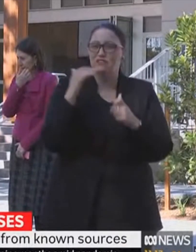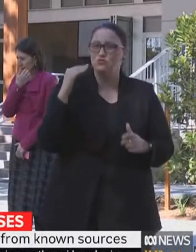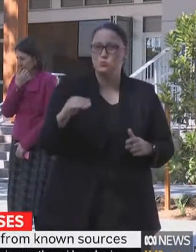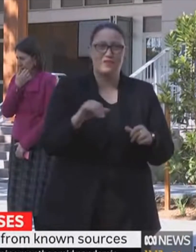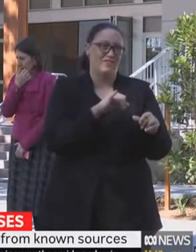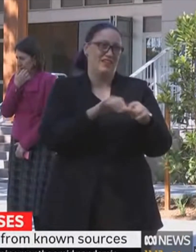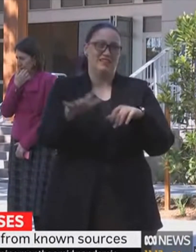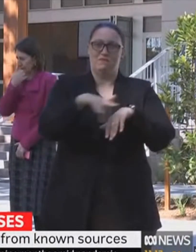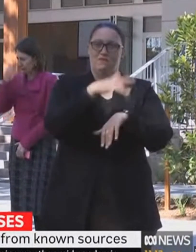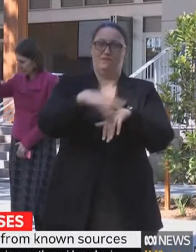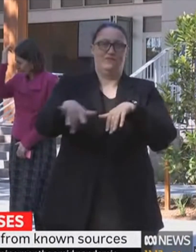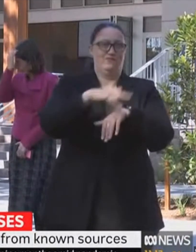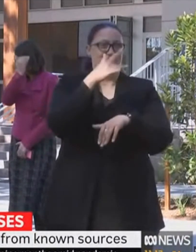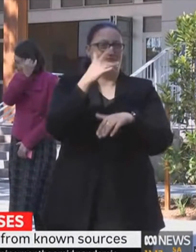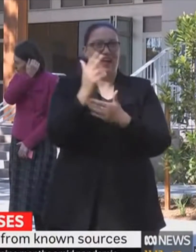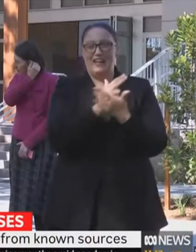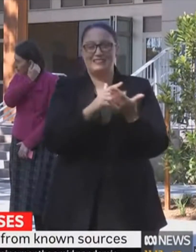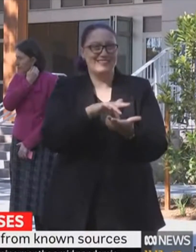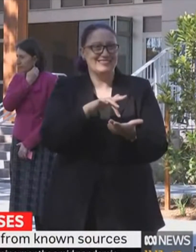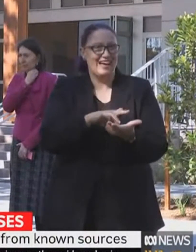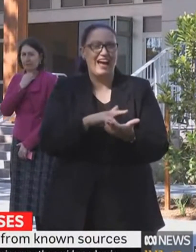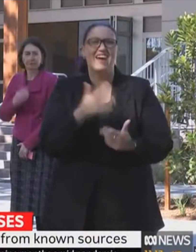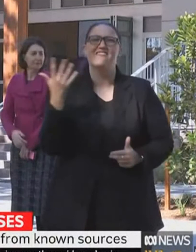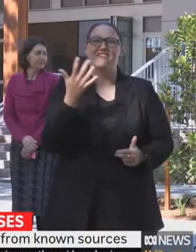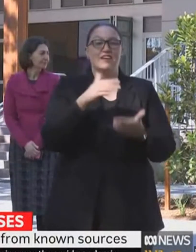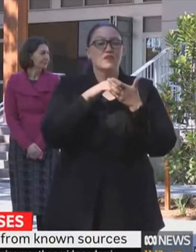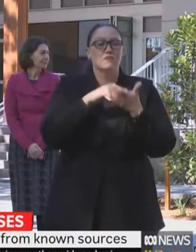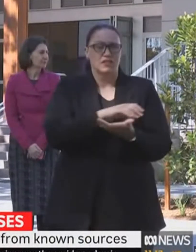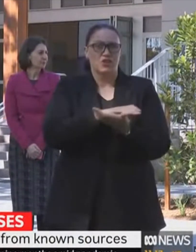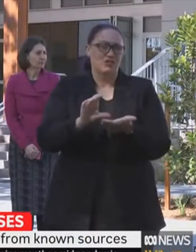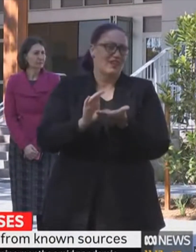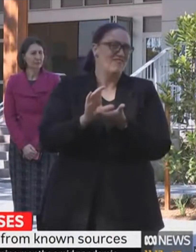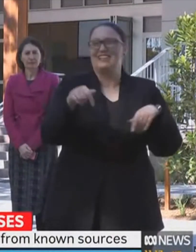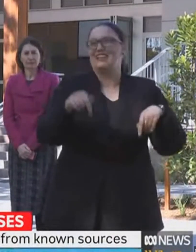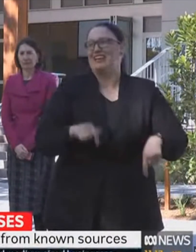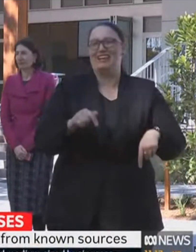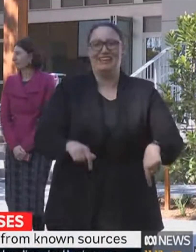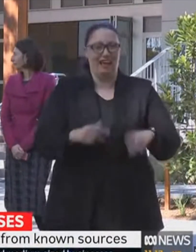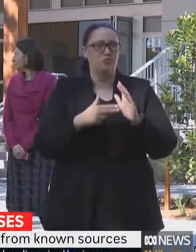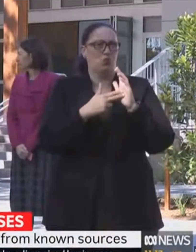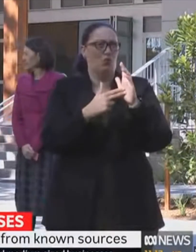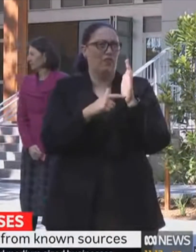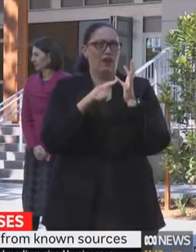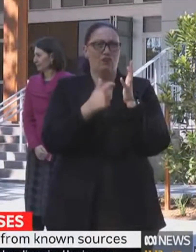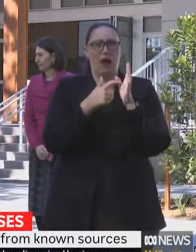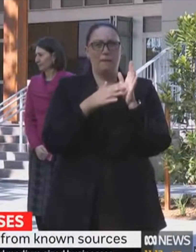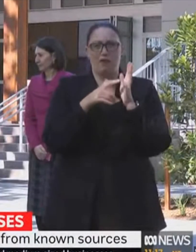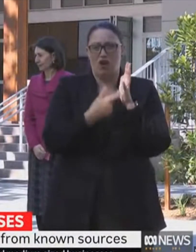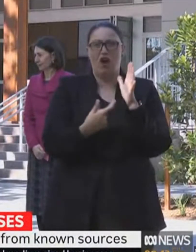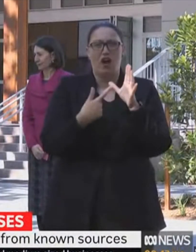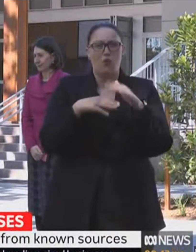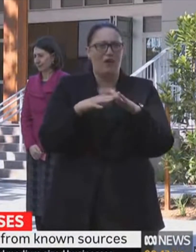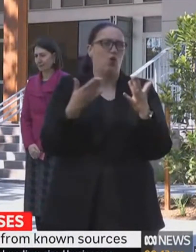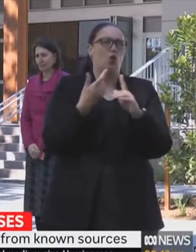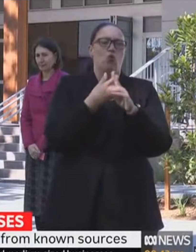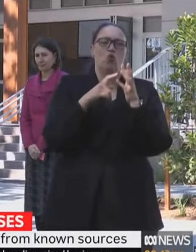new performing arts centre, $15 million invested right here in this local community. And as the Premier said, that brings our total of school projects